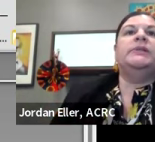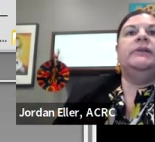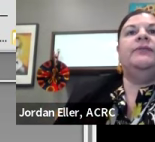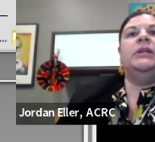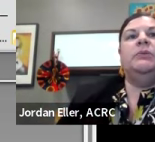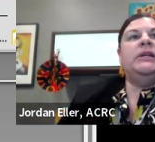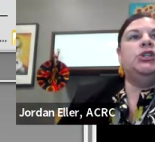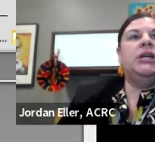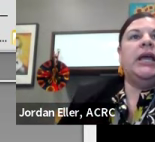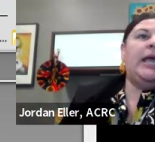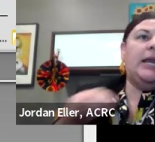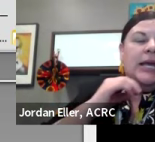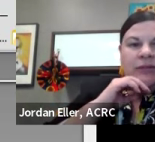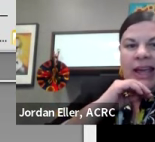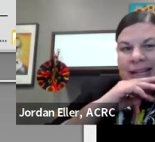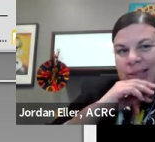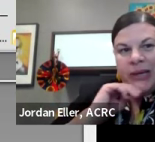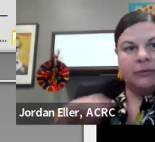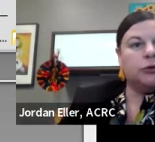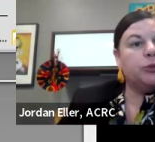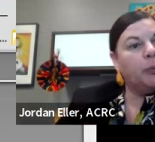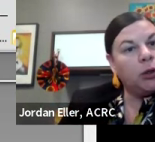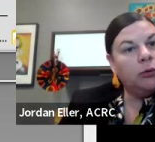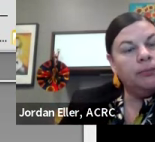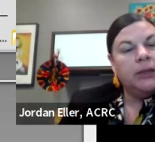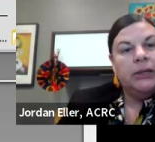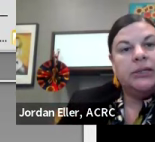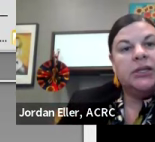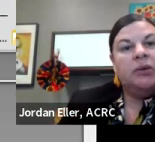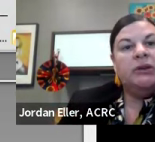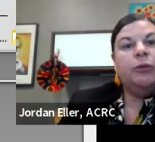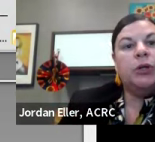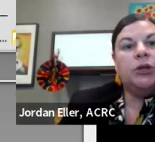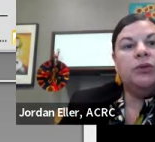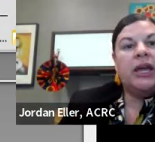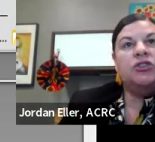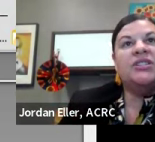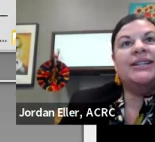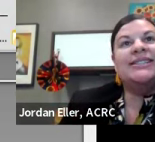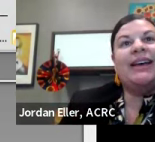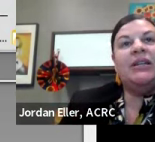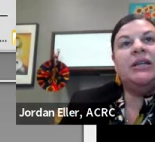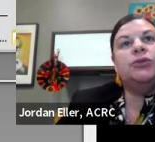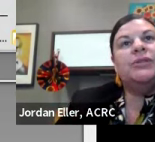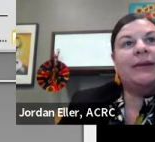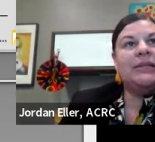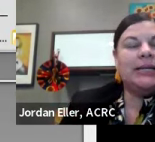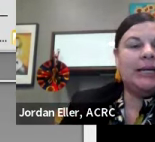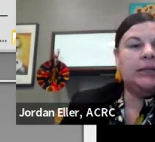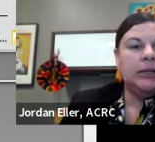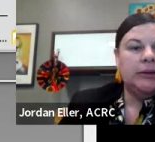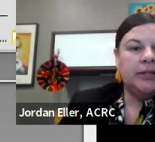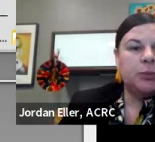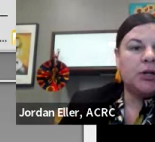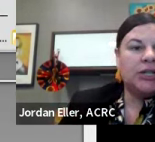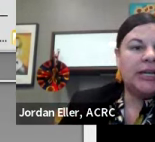are specifically pitching an enhanced behavioral support home. This is going to be for youth ages 7 to